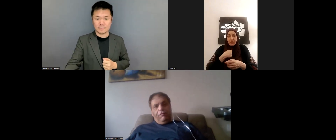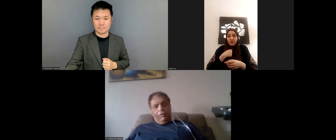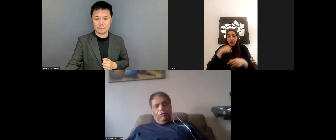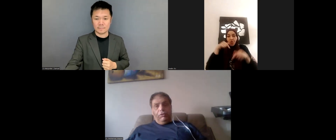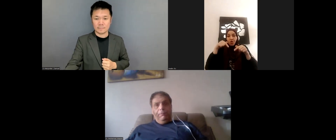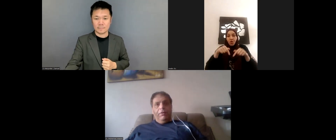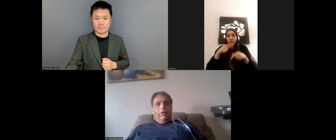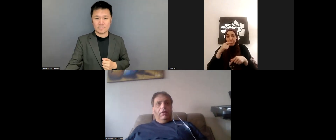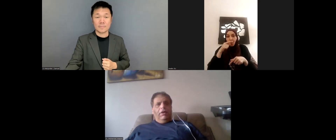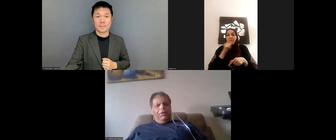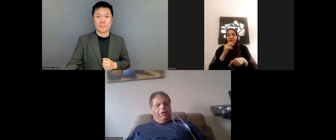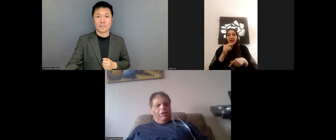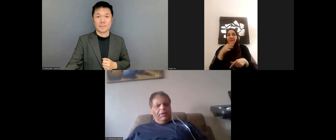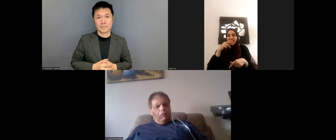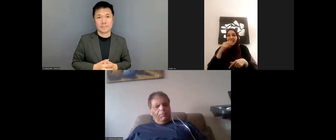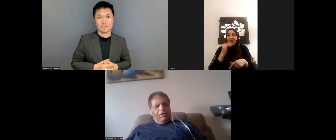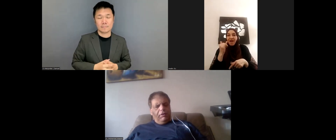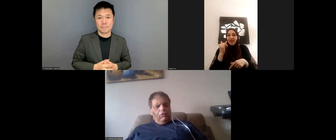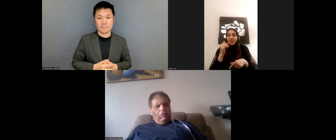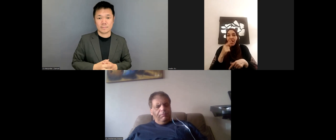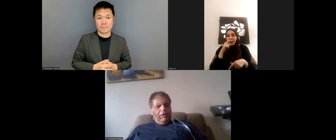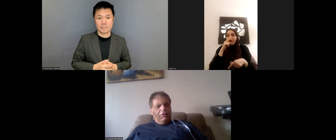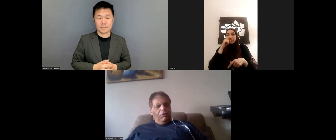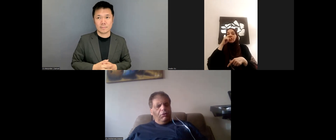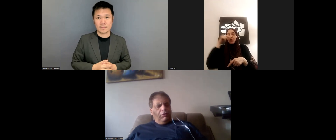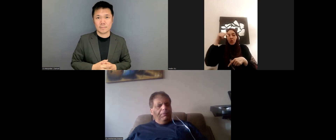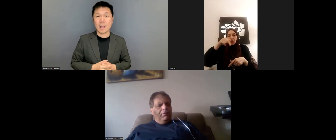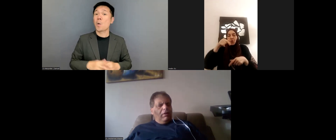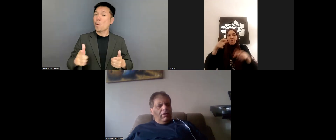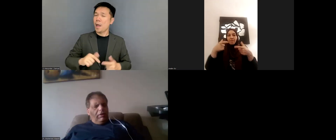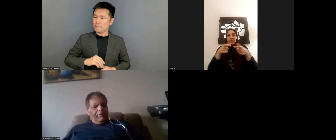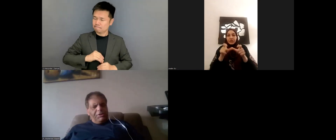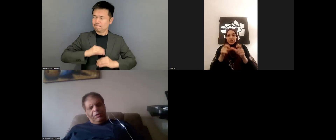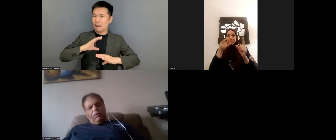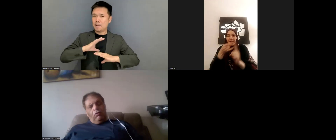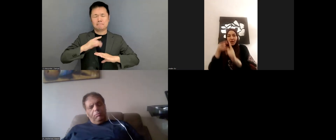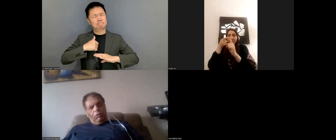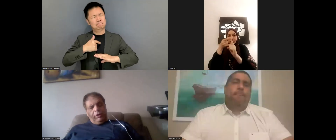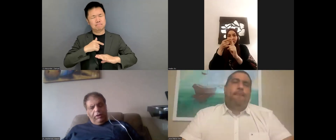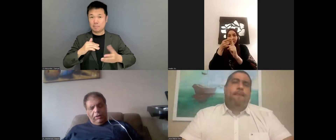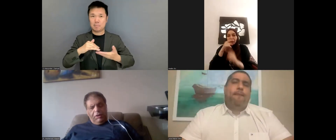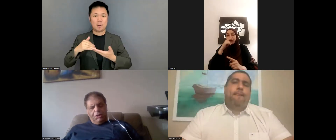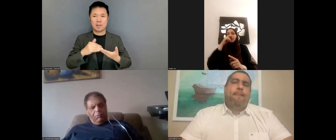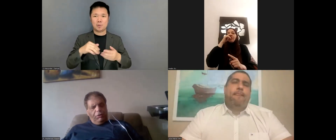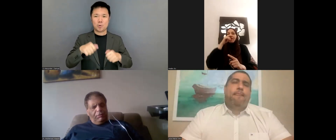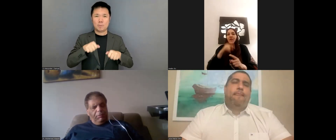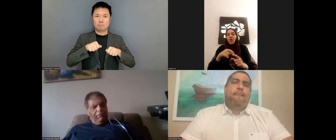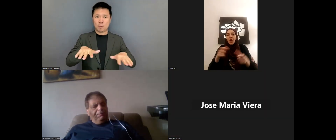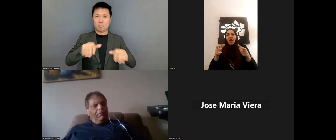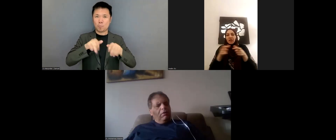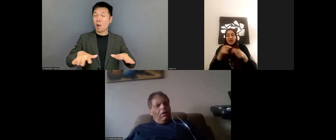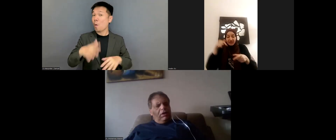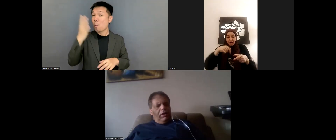We are honored to hold this webinar today, because for us